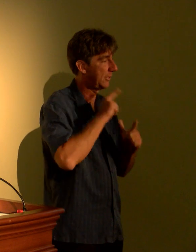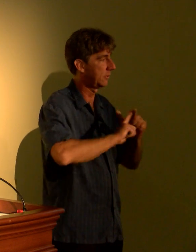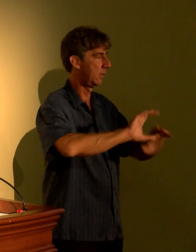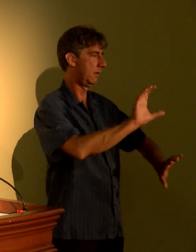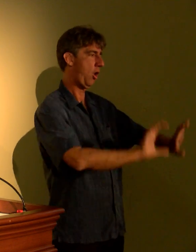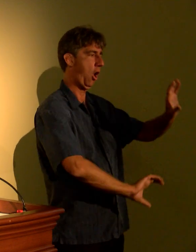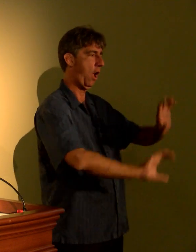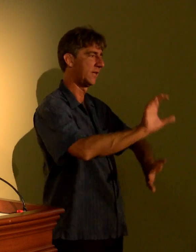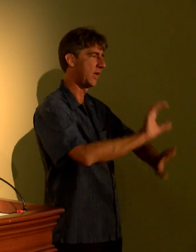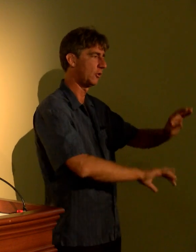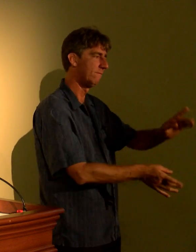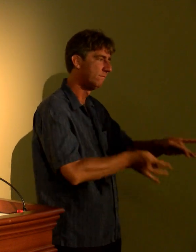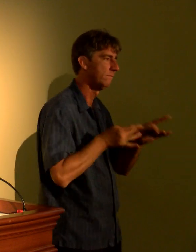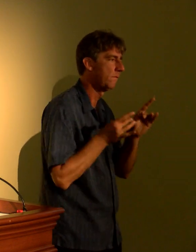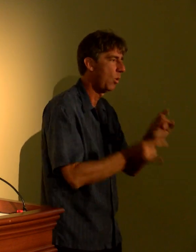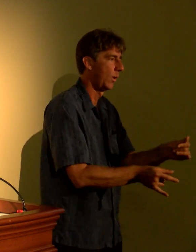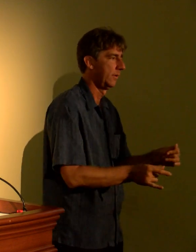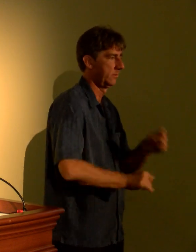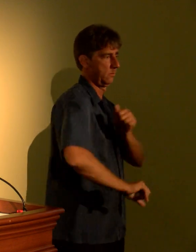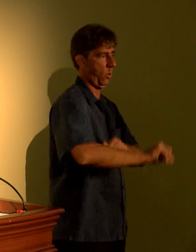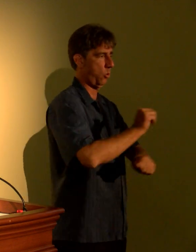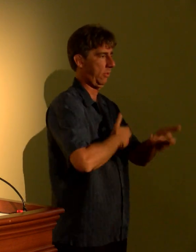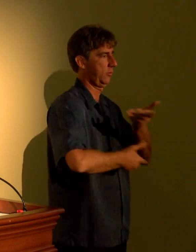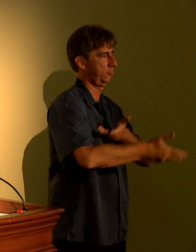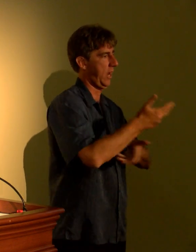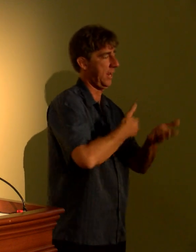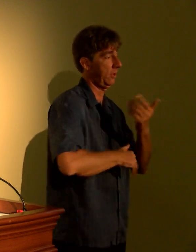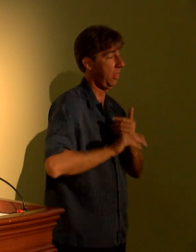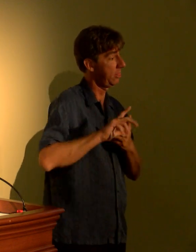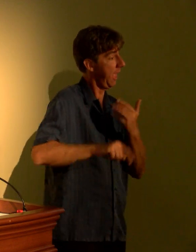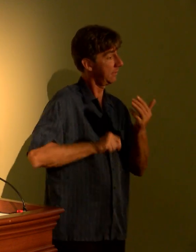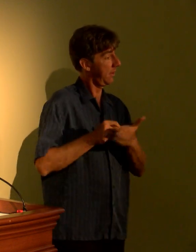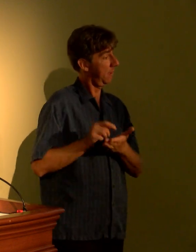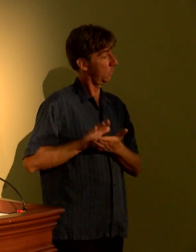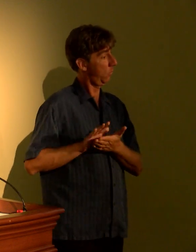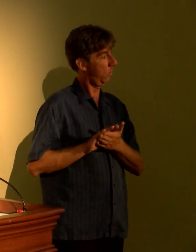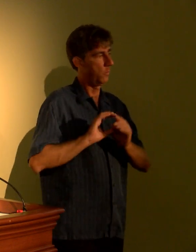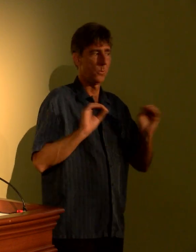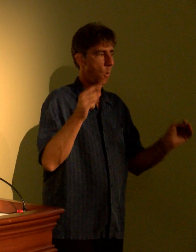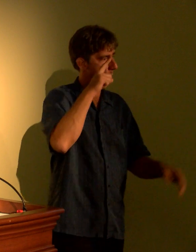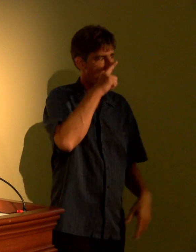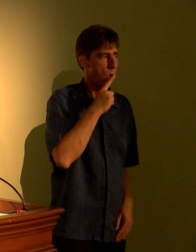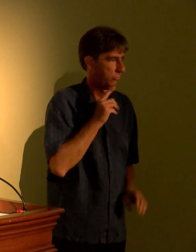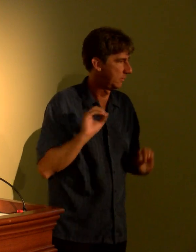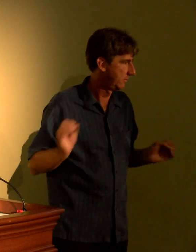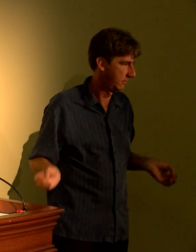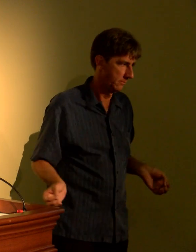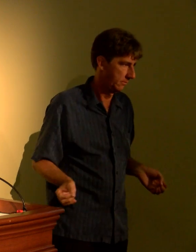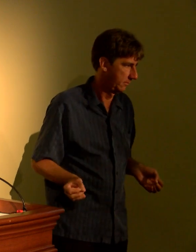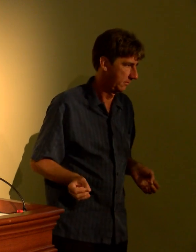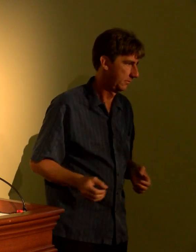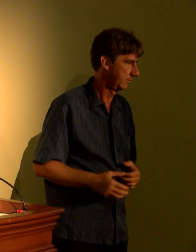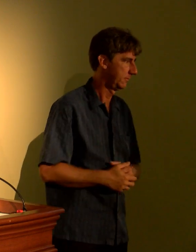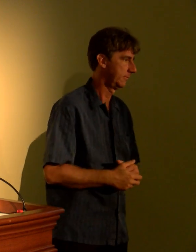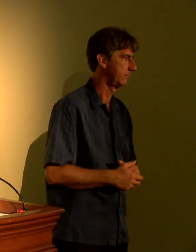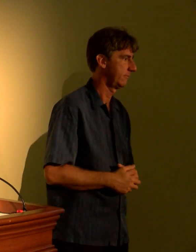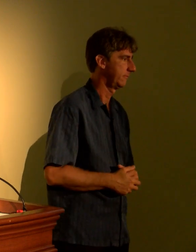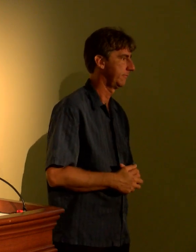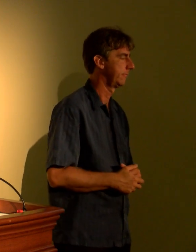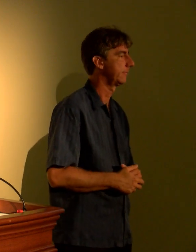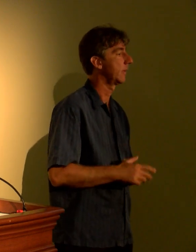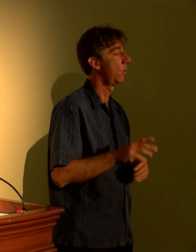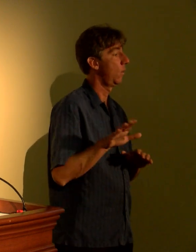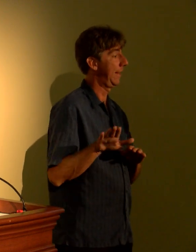exchange. No portraits are known from the time period he was in the asylum. And interestingly enough, when he